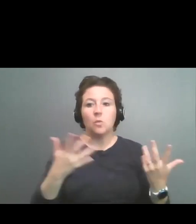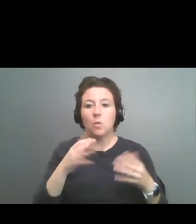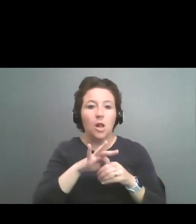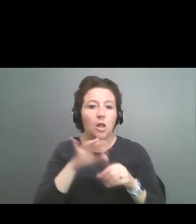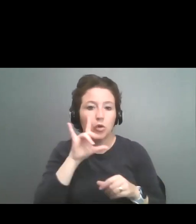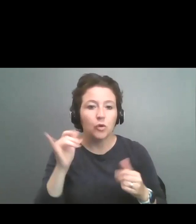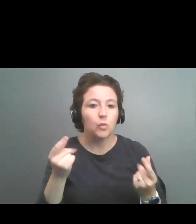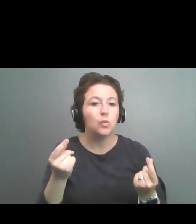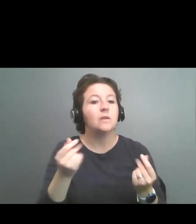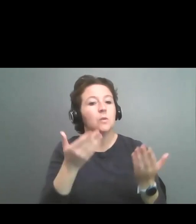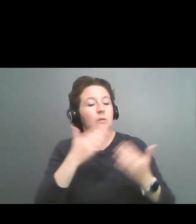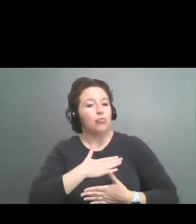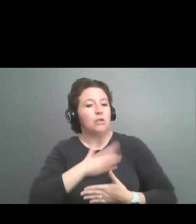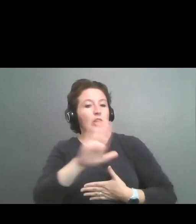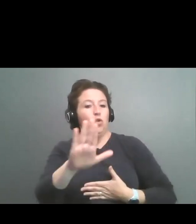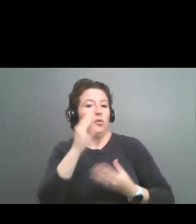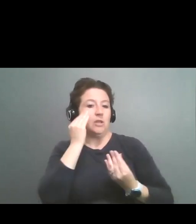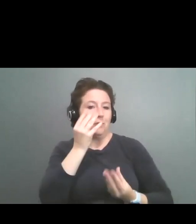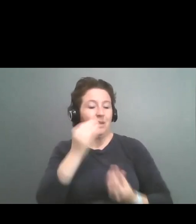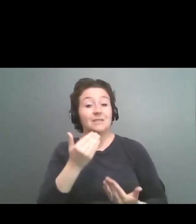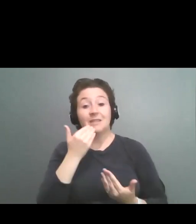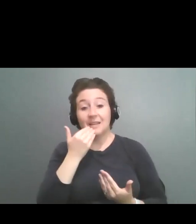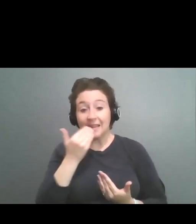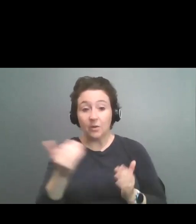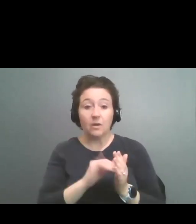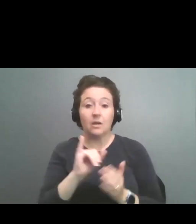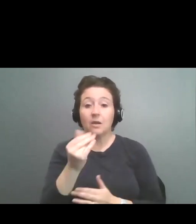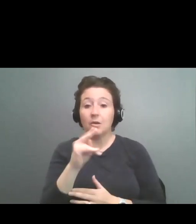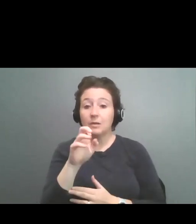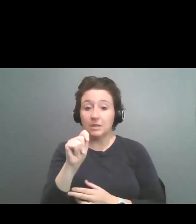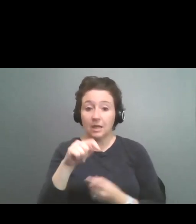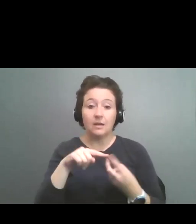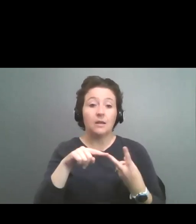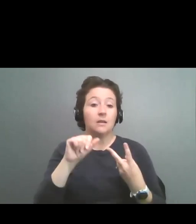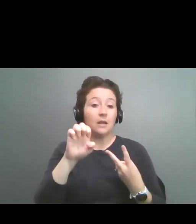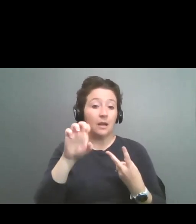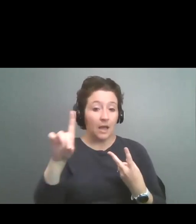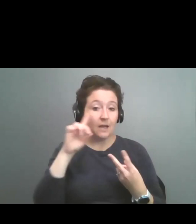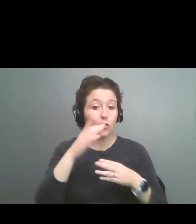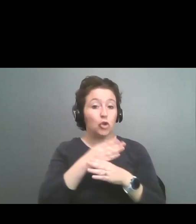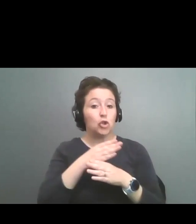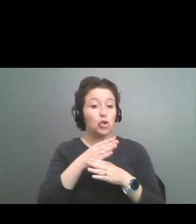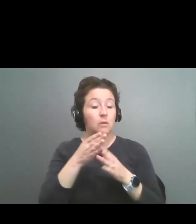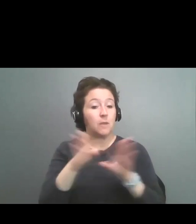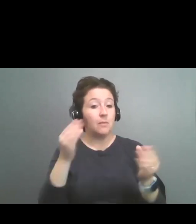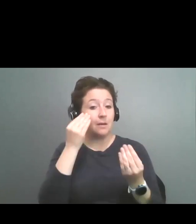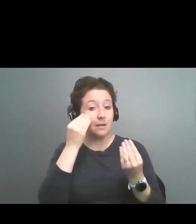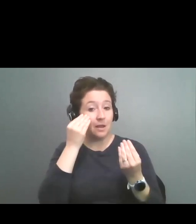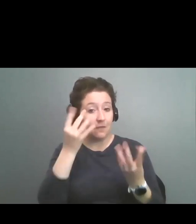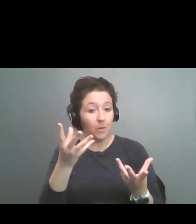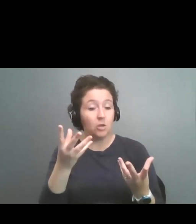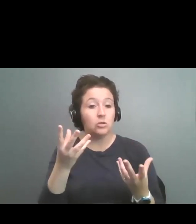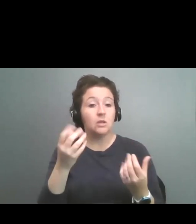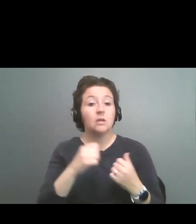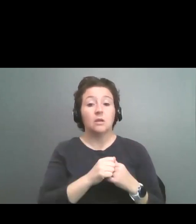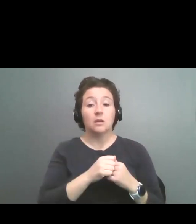appreciate the information you've been able to share. And thank you again to Janet and Ed for sharing the public health information as it relates to this.